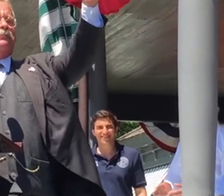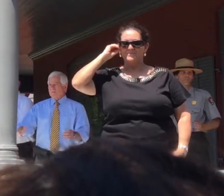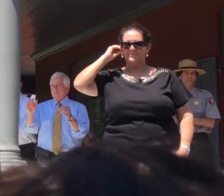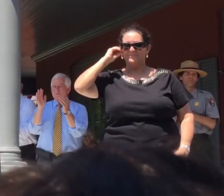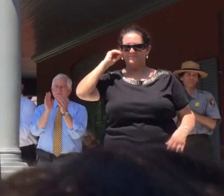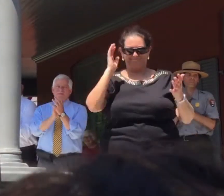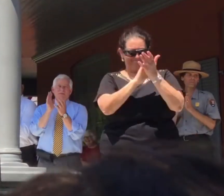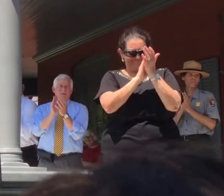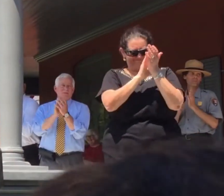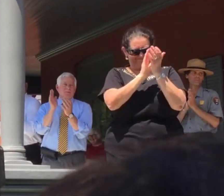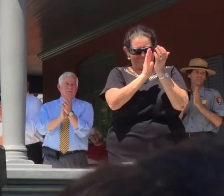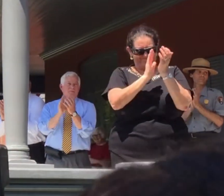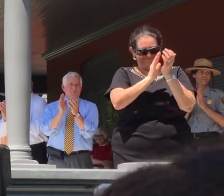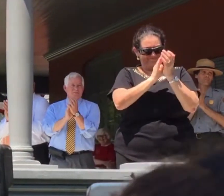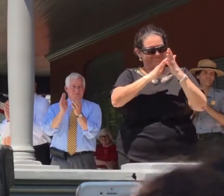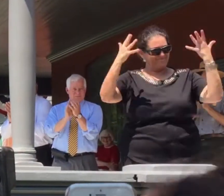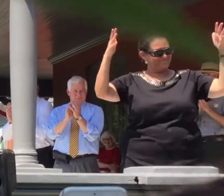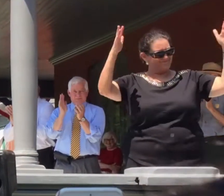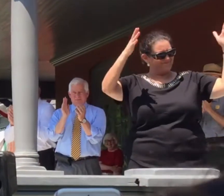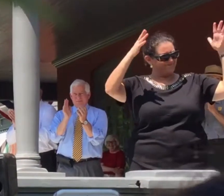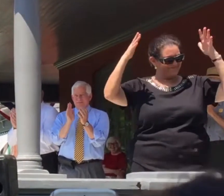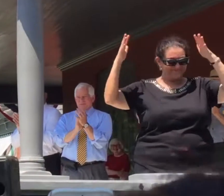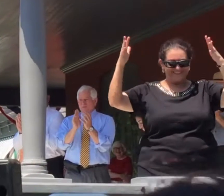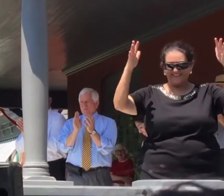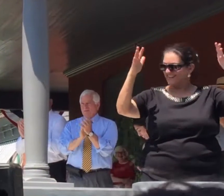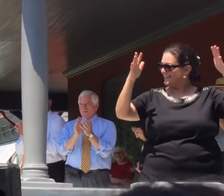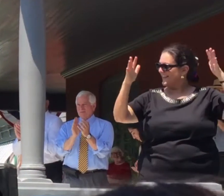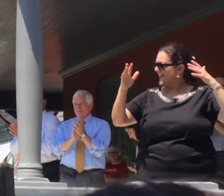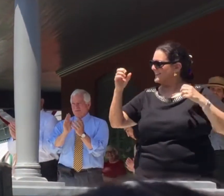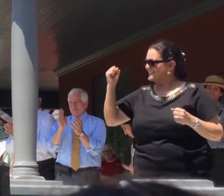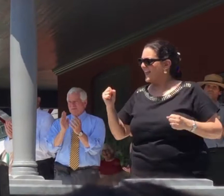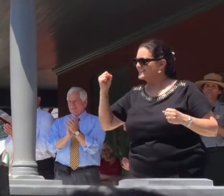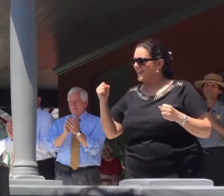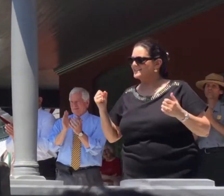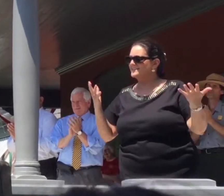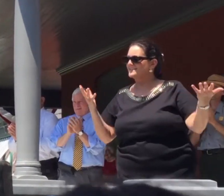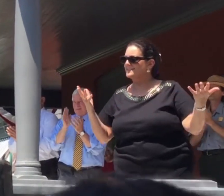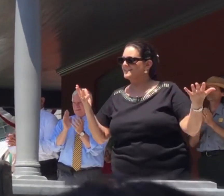home. Bully, bully, have a seat if you may.